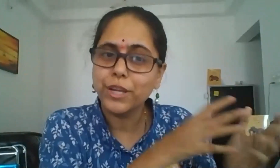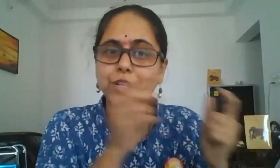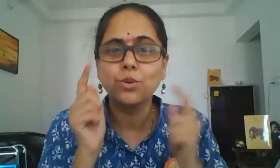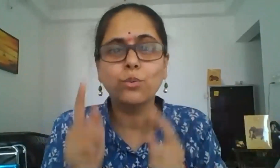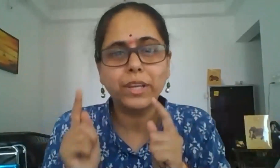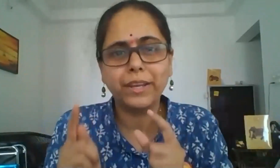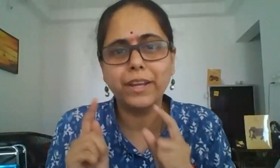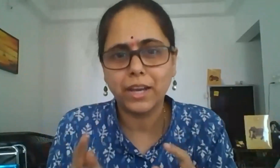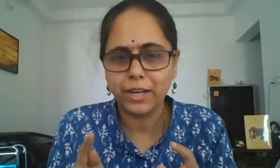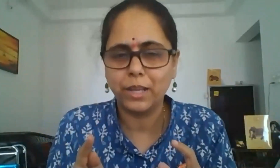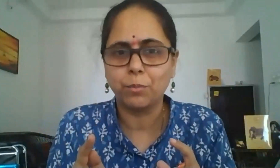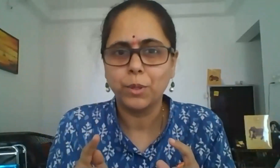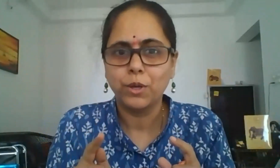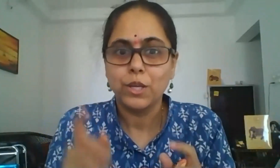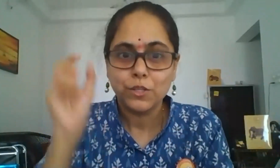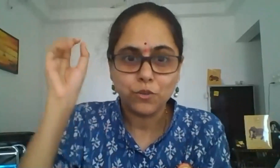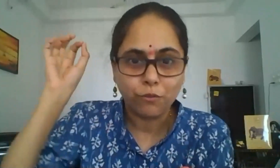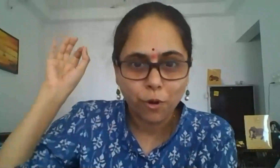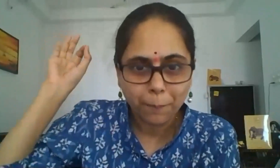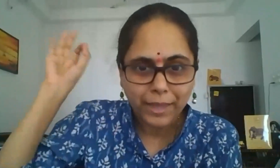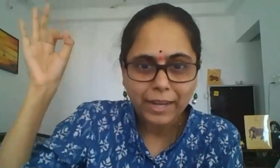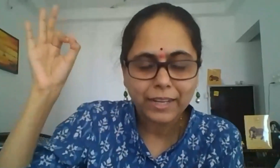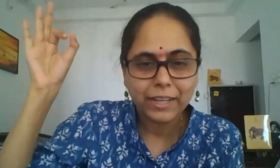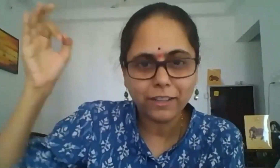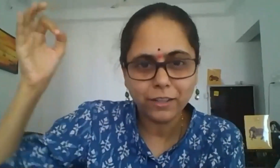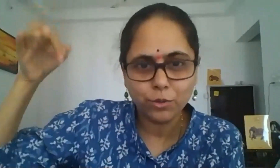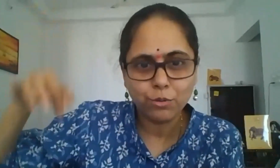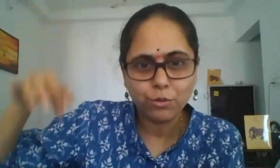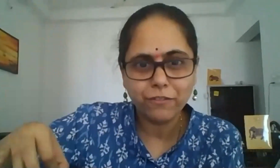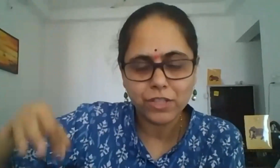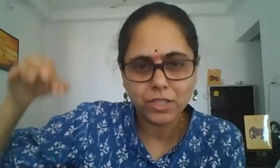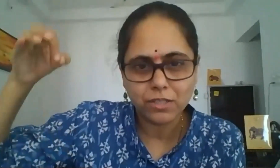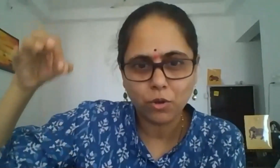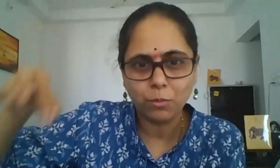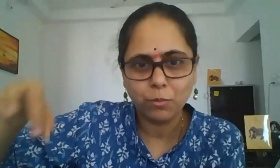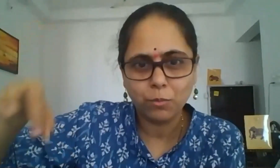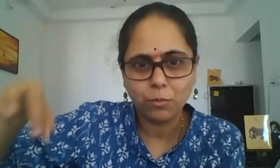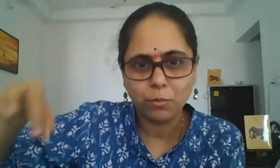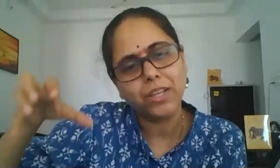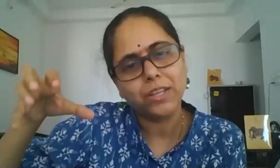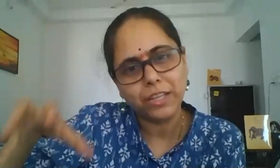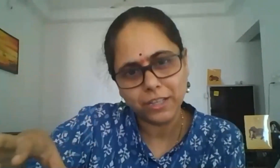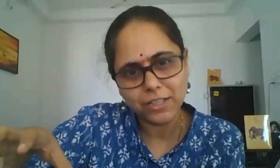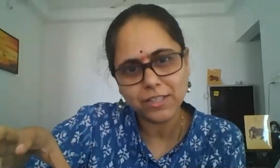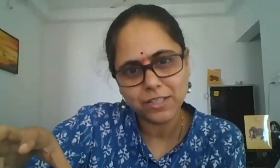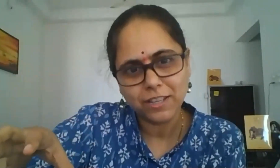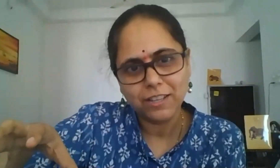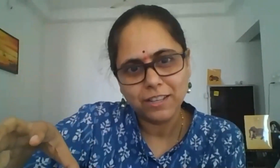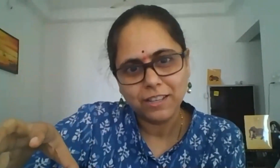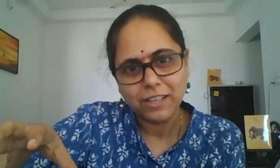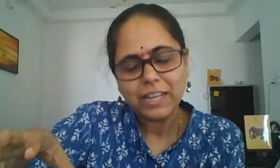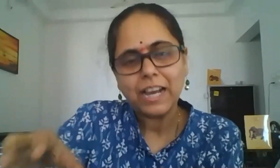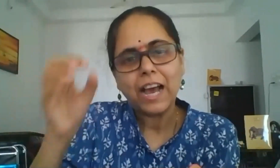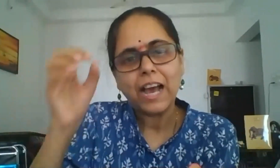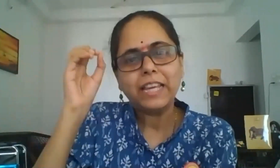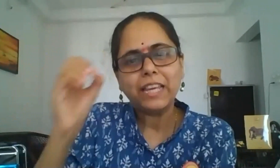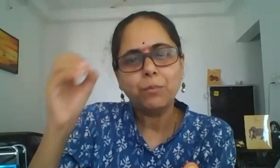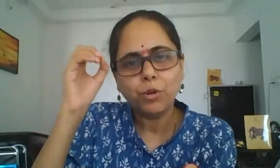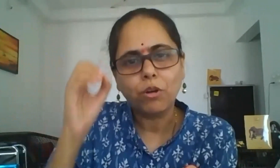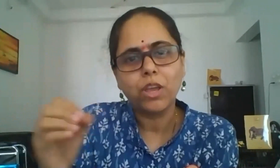who will need our help. So from that day to today, which is almost 15 years, I keep talking